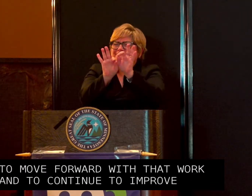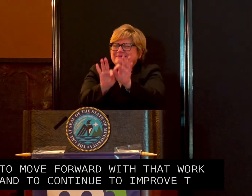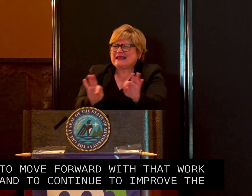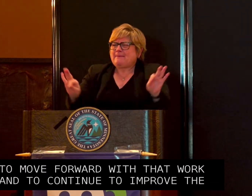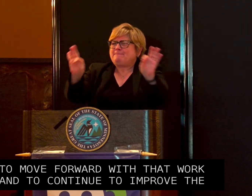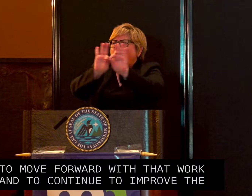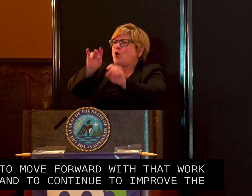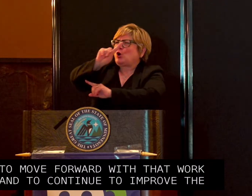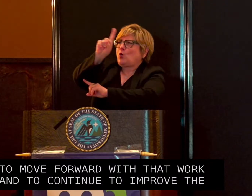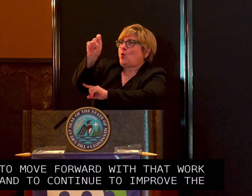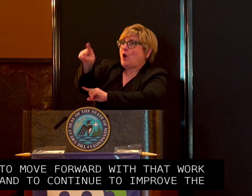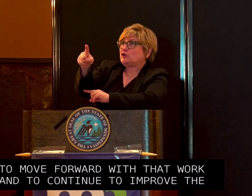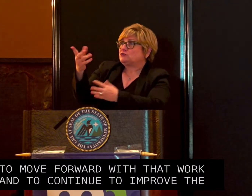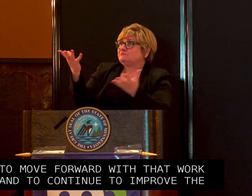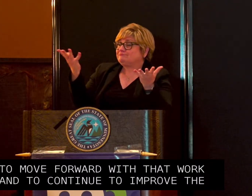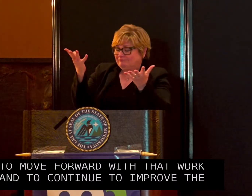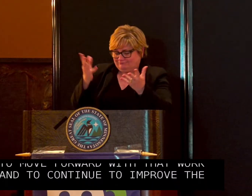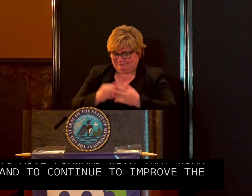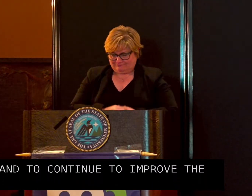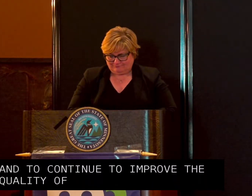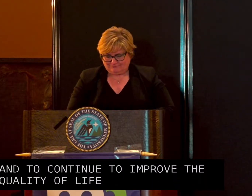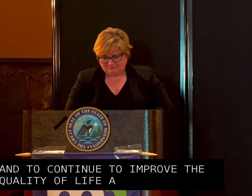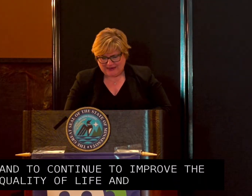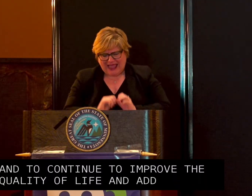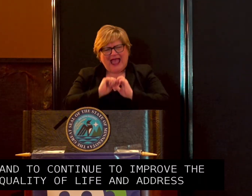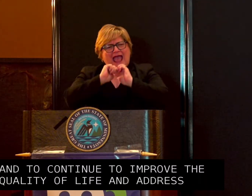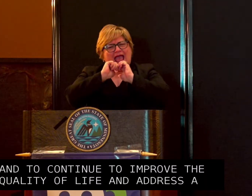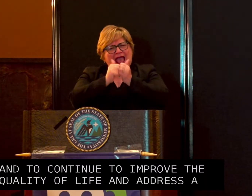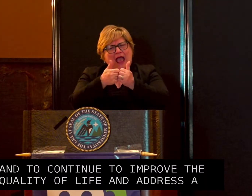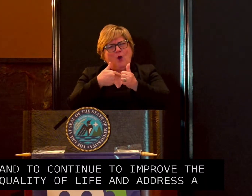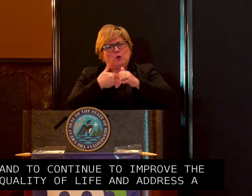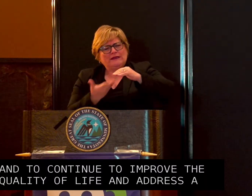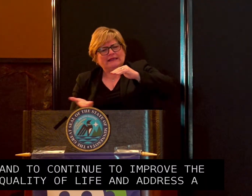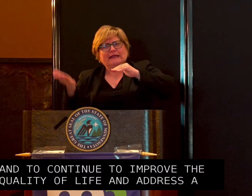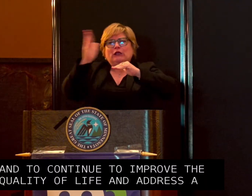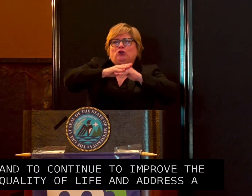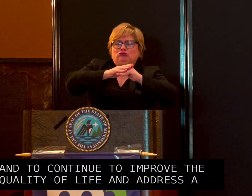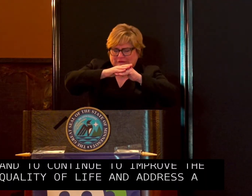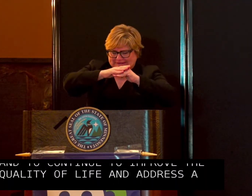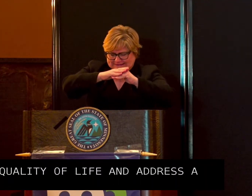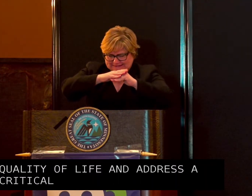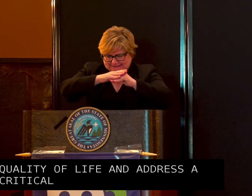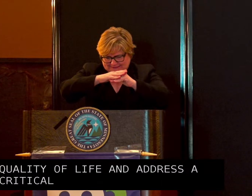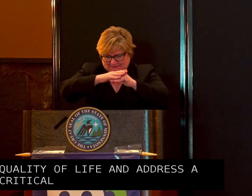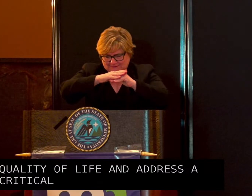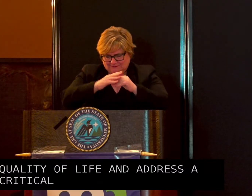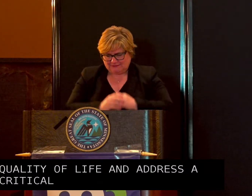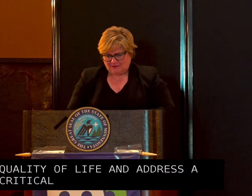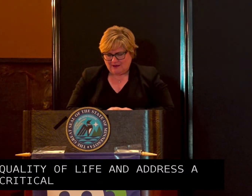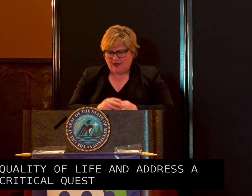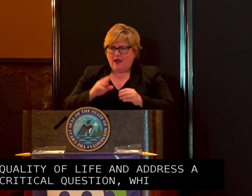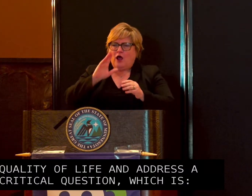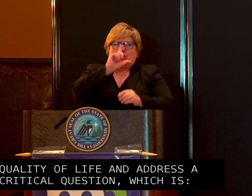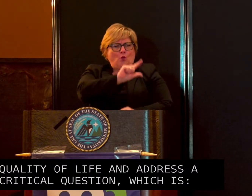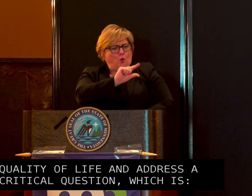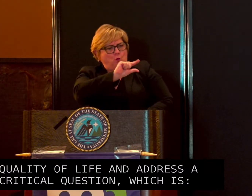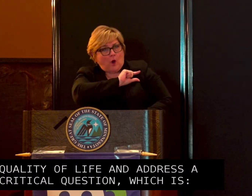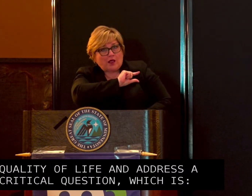life and address a critical question, which is, how do we